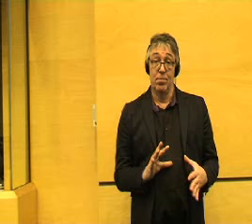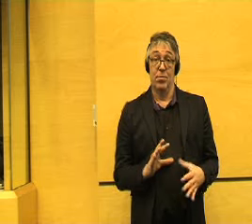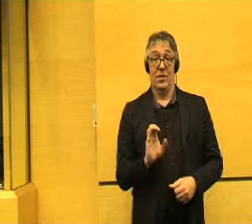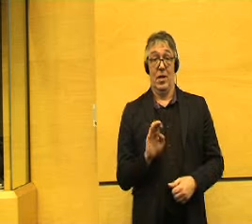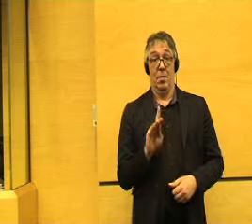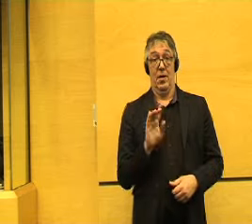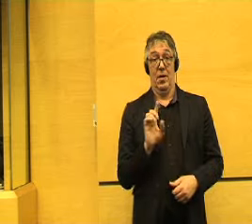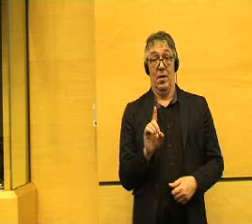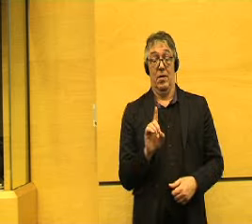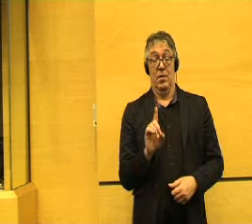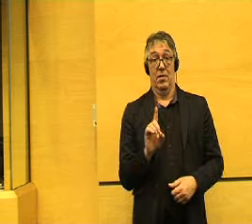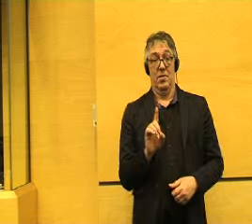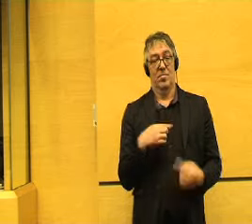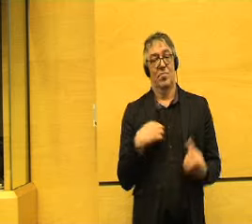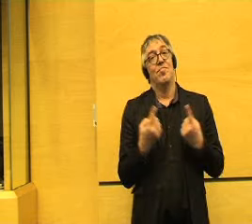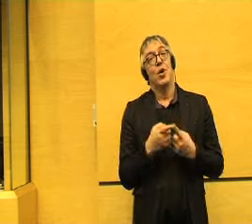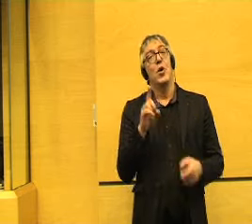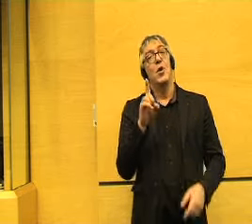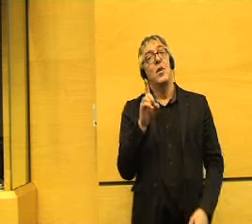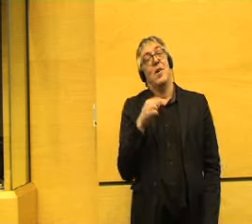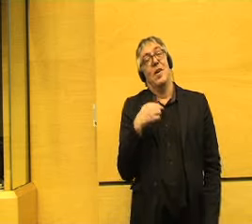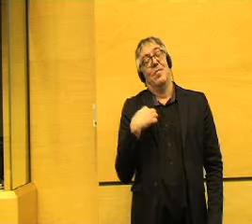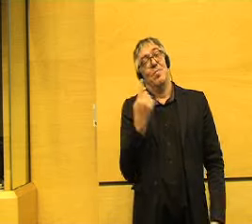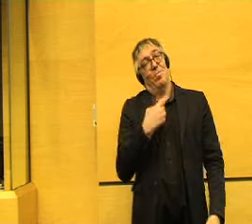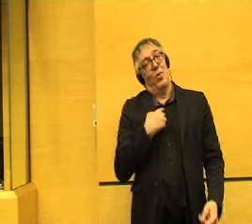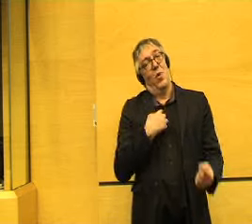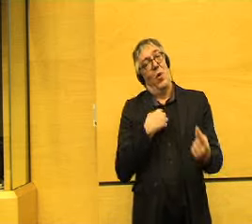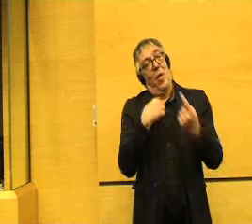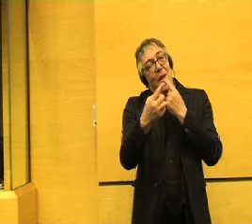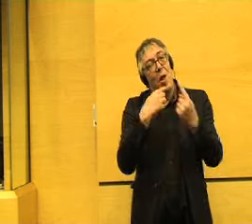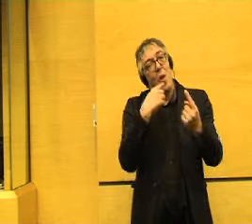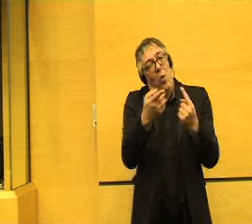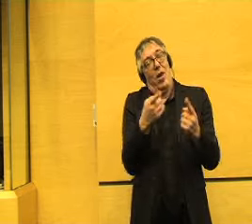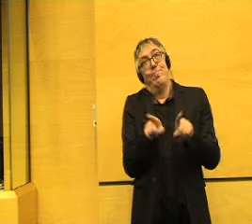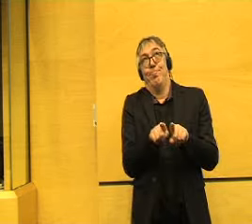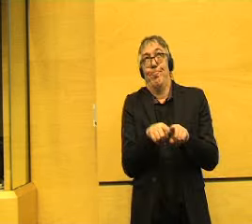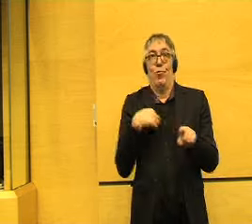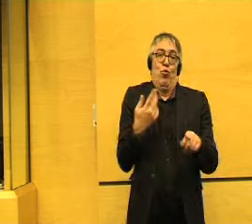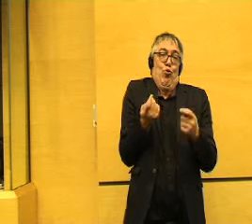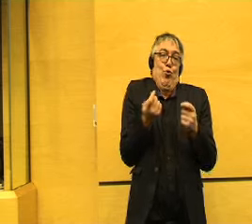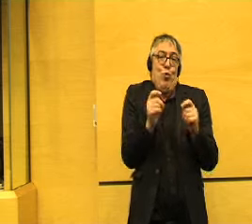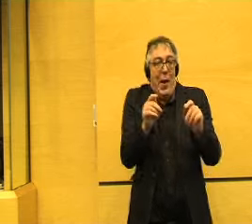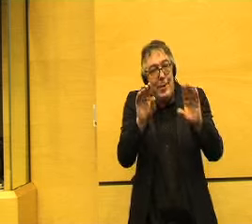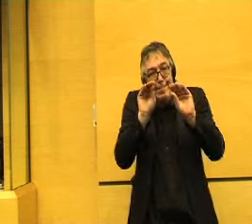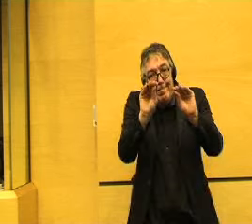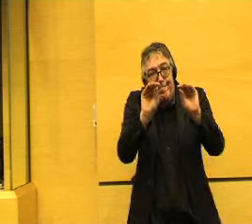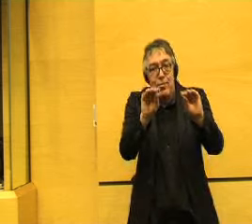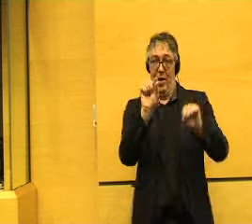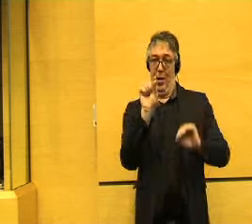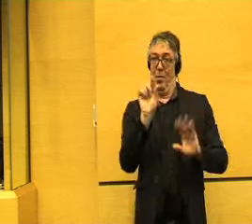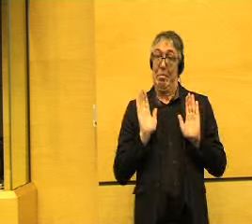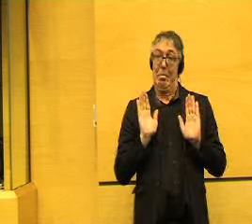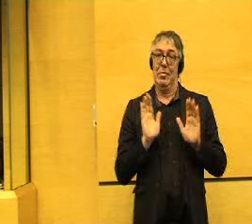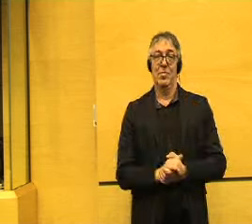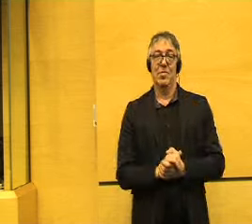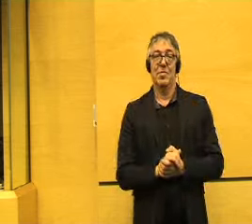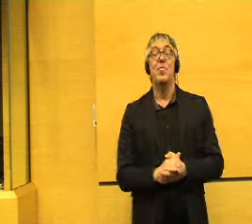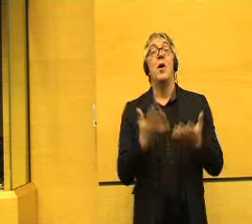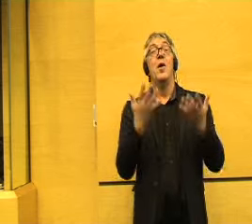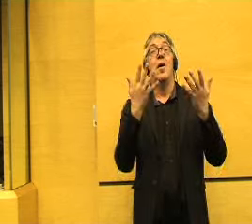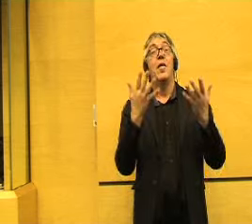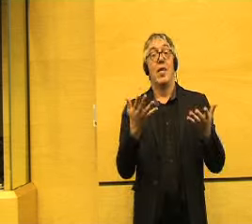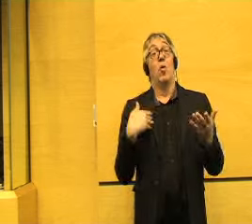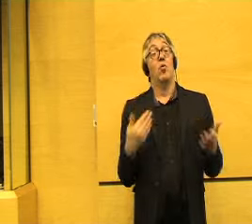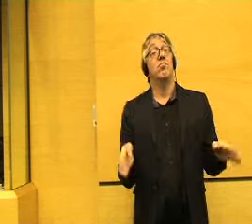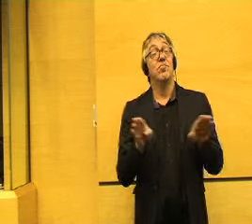also tries to be pedagogical. Now, I conclude this segment. We're going to allow 15